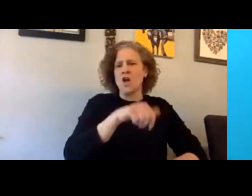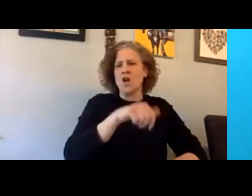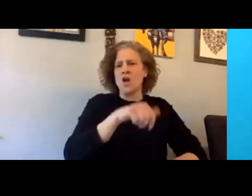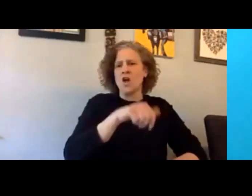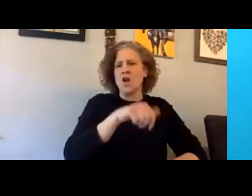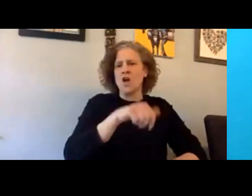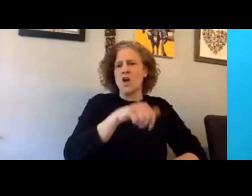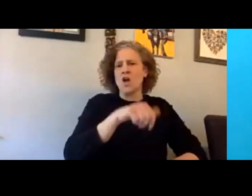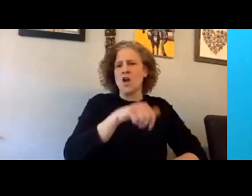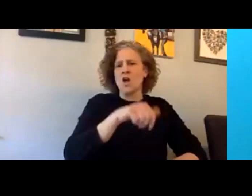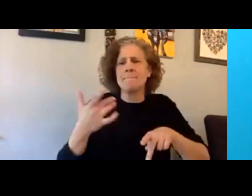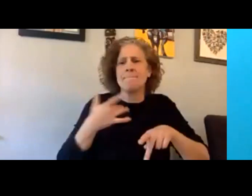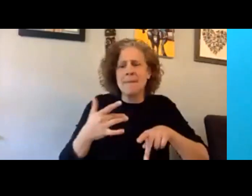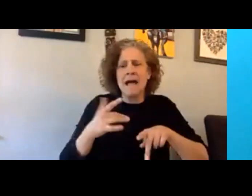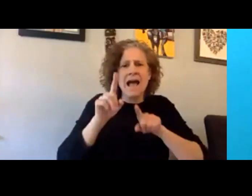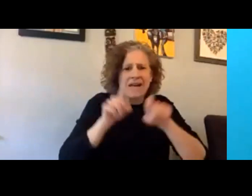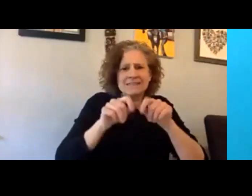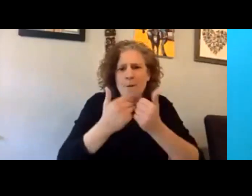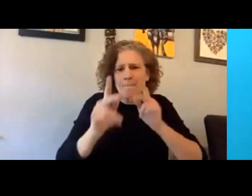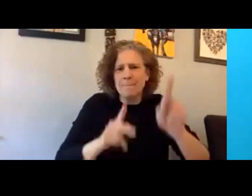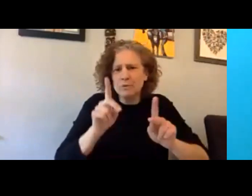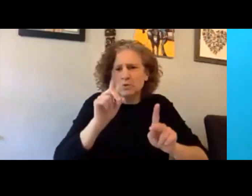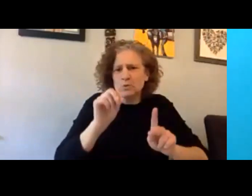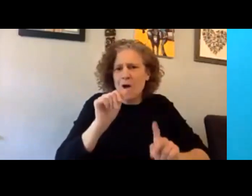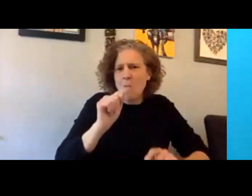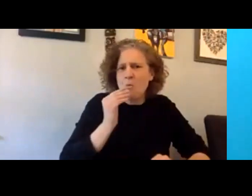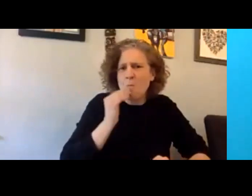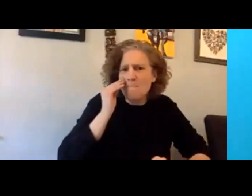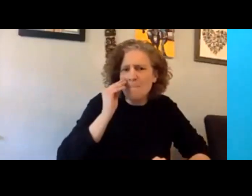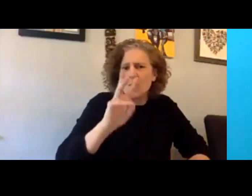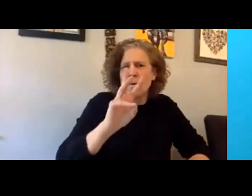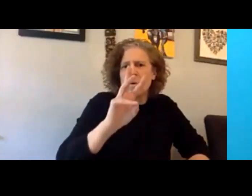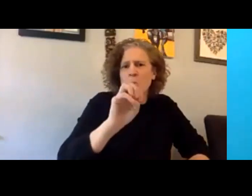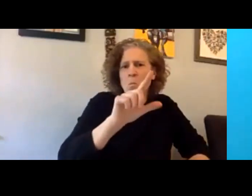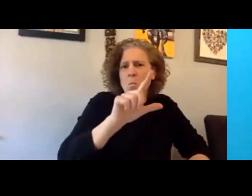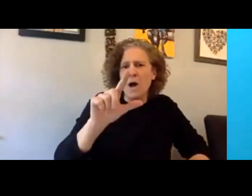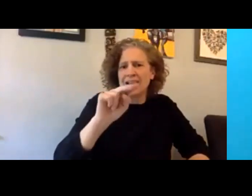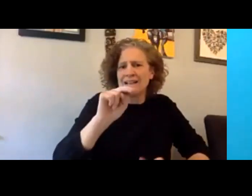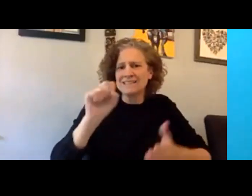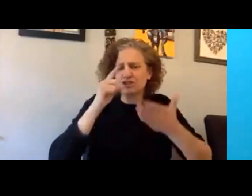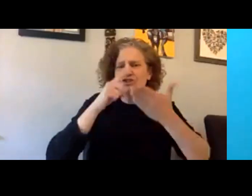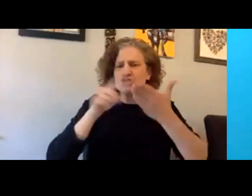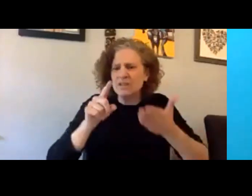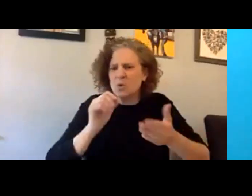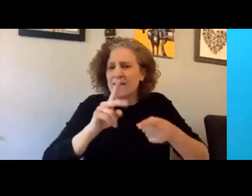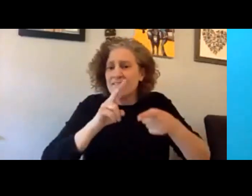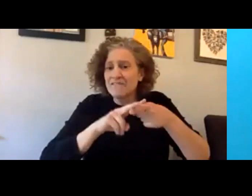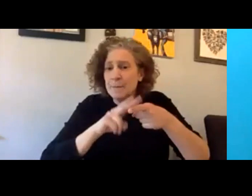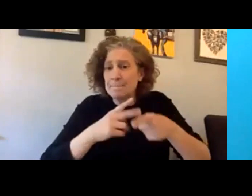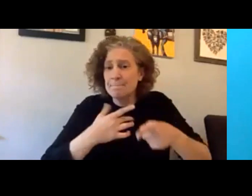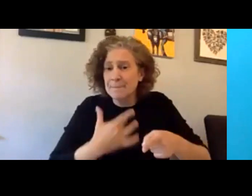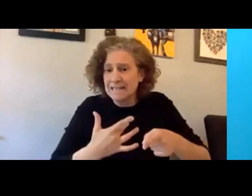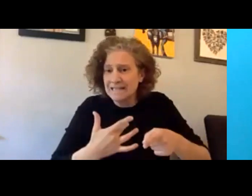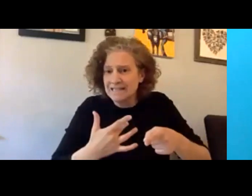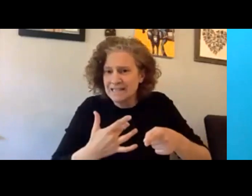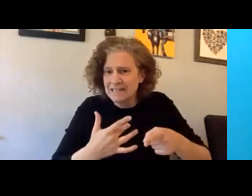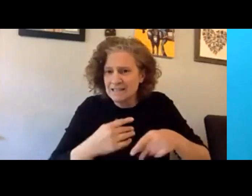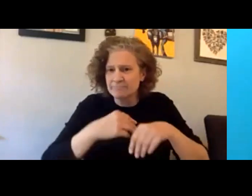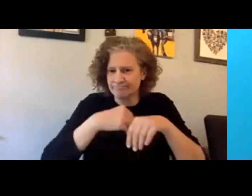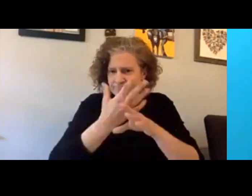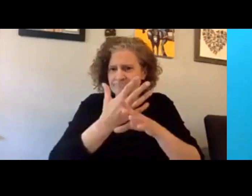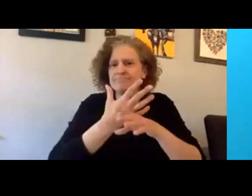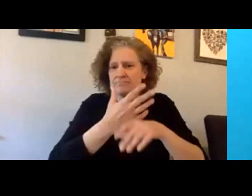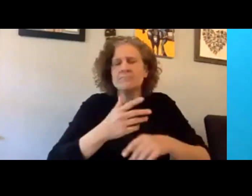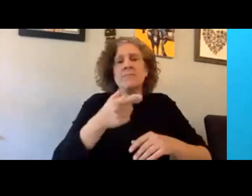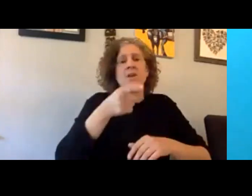Okay, now we have another question. How, like wellness checks to ask how